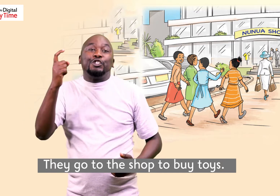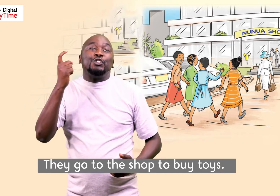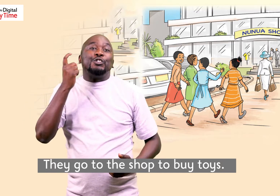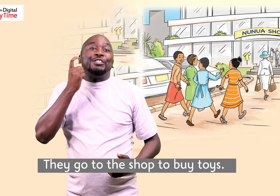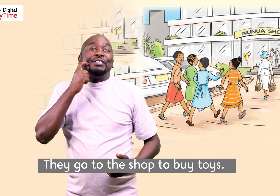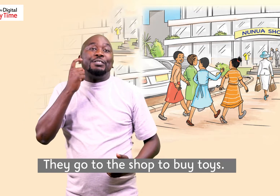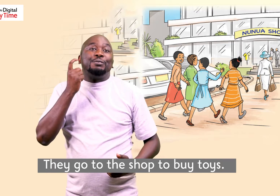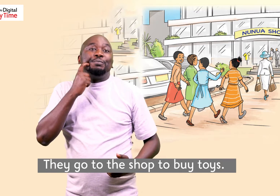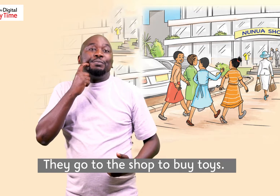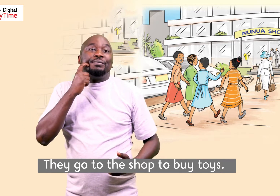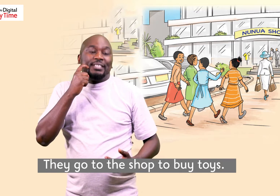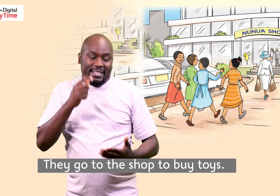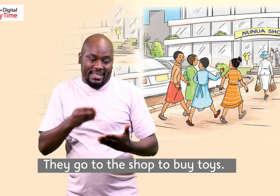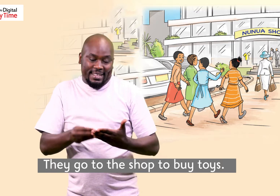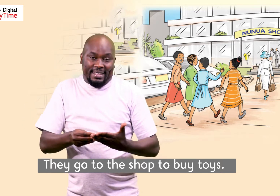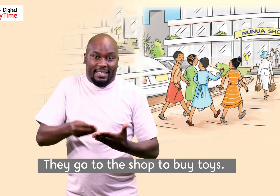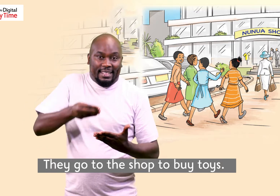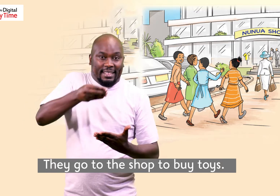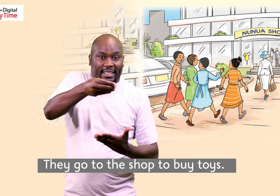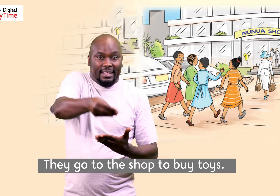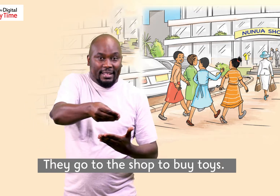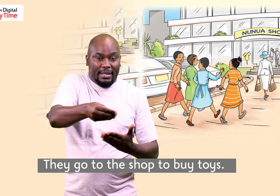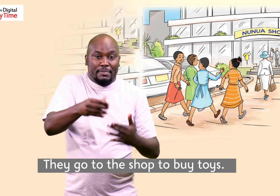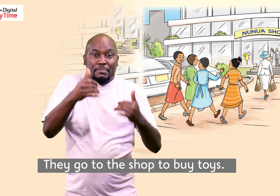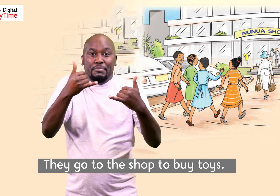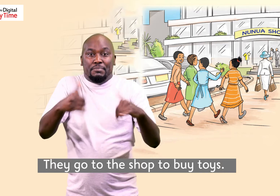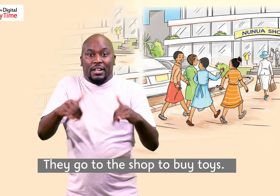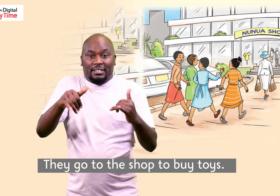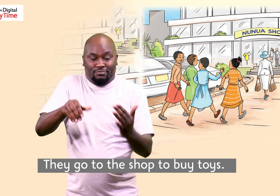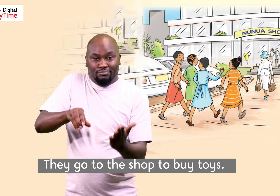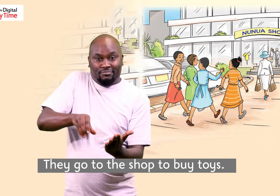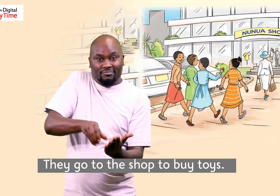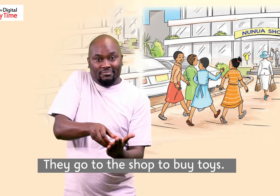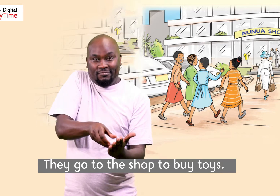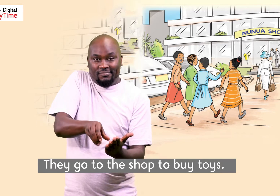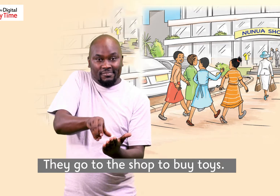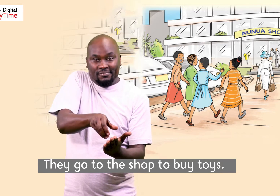They go to the shop to buy toys.